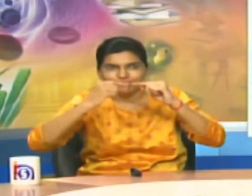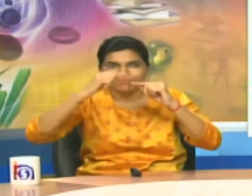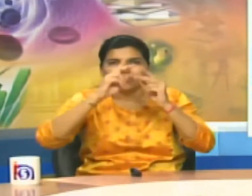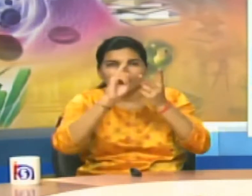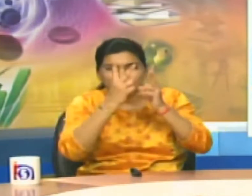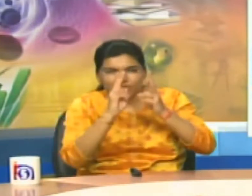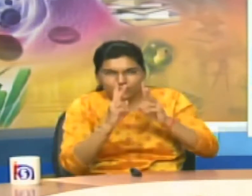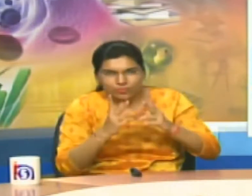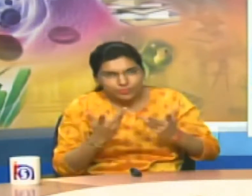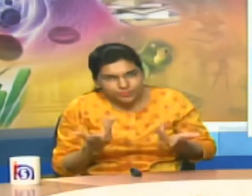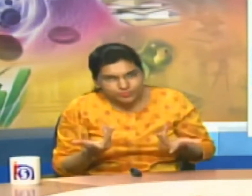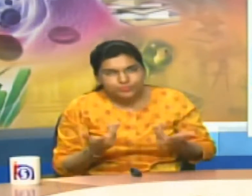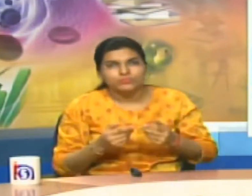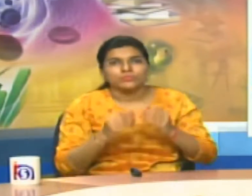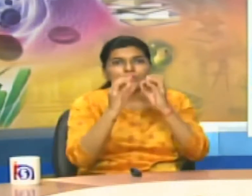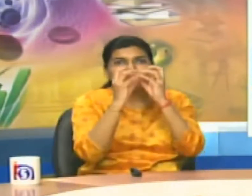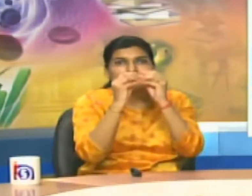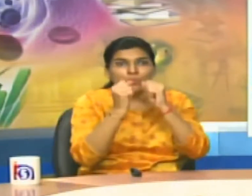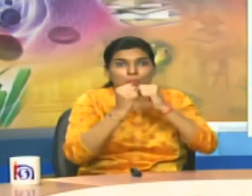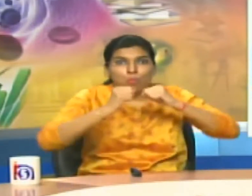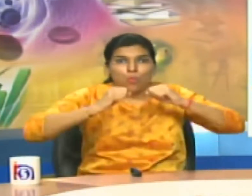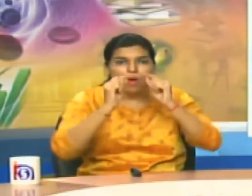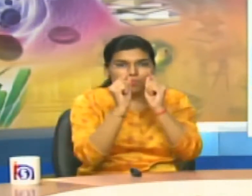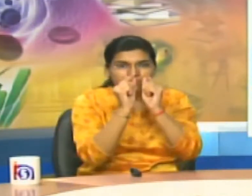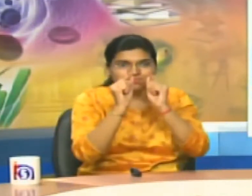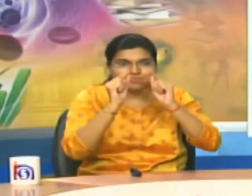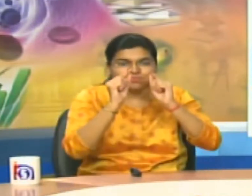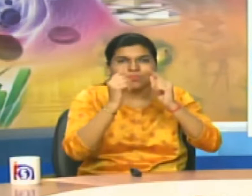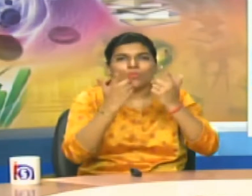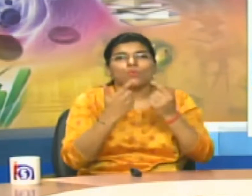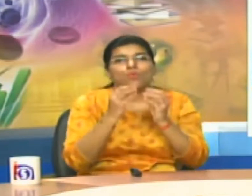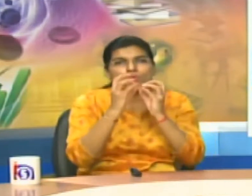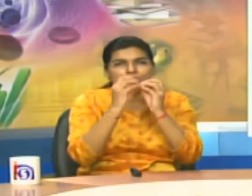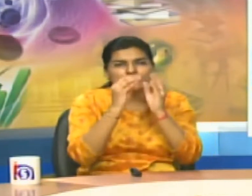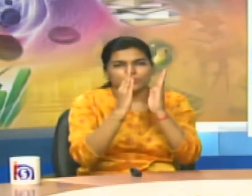can change the font, and also you can make it in different styles.